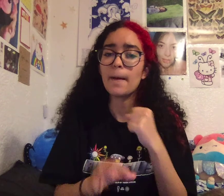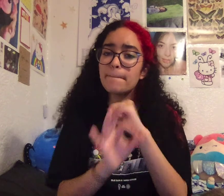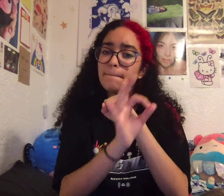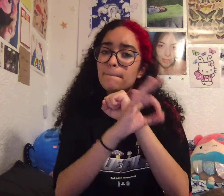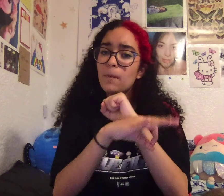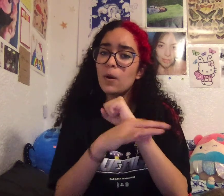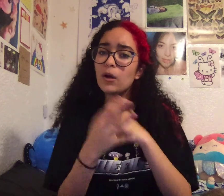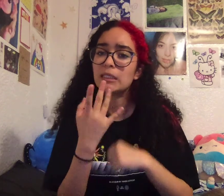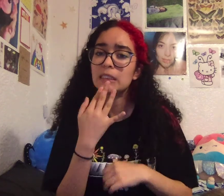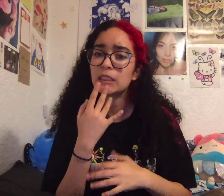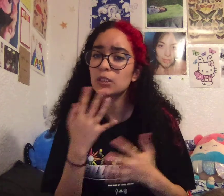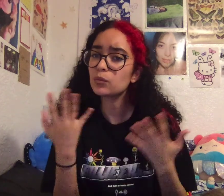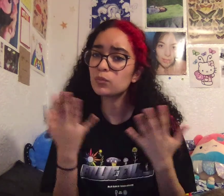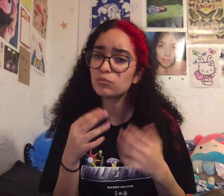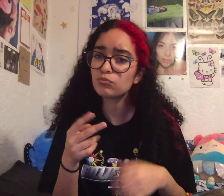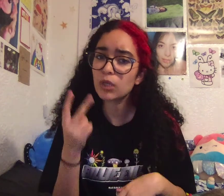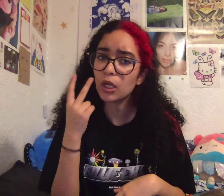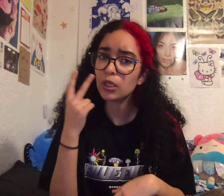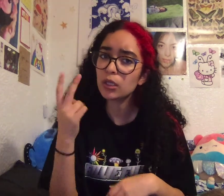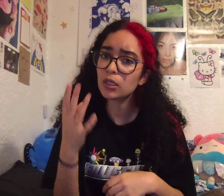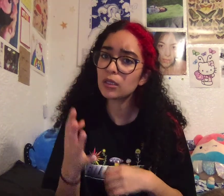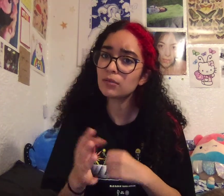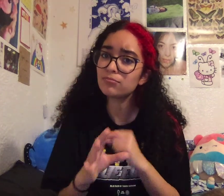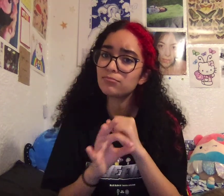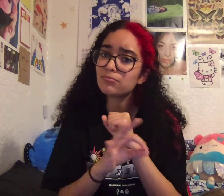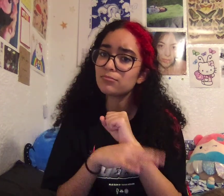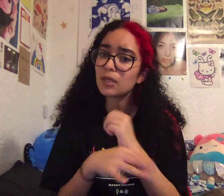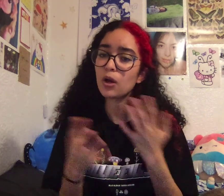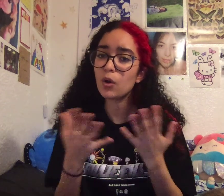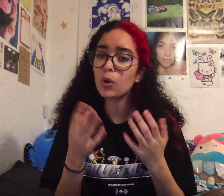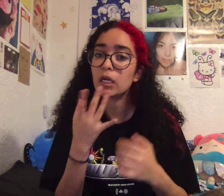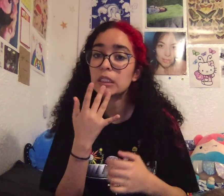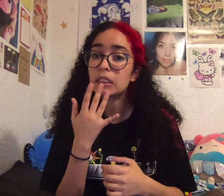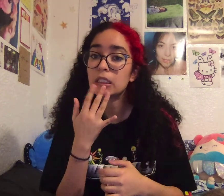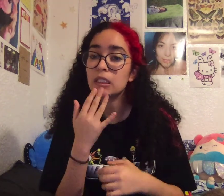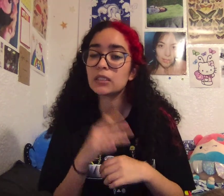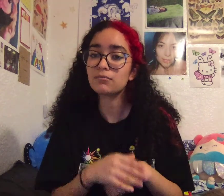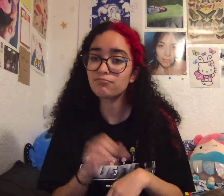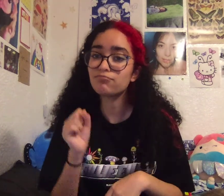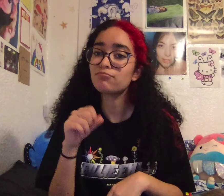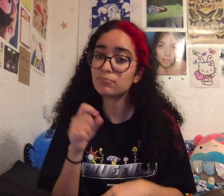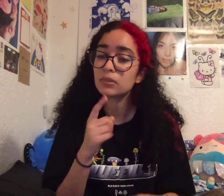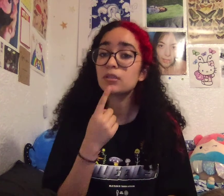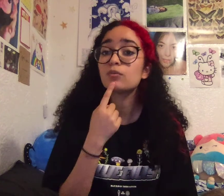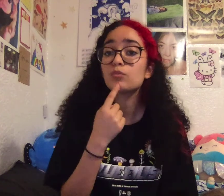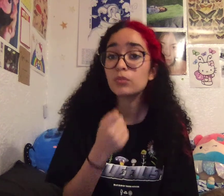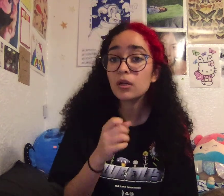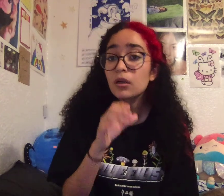at Mars. What color is that? Yeah, it's kind of like a reddish orange.